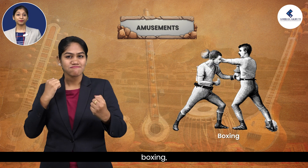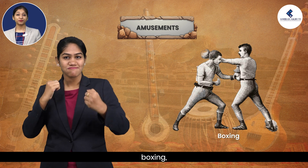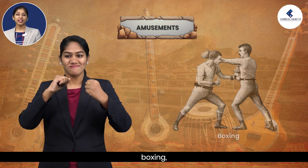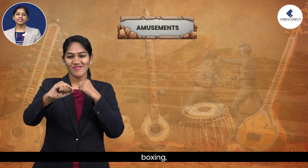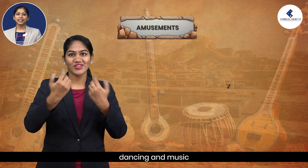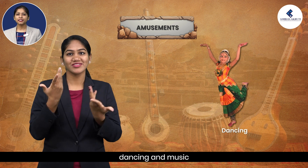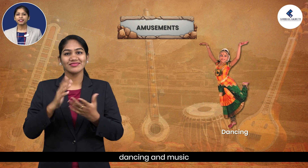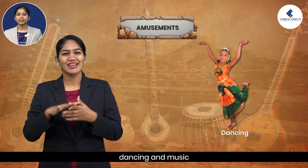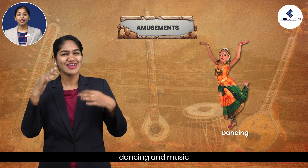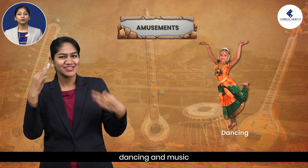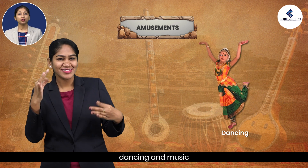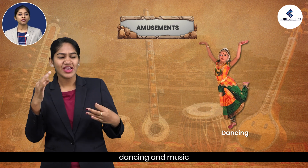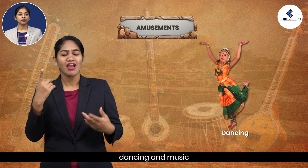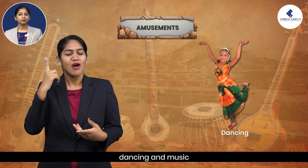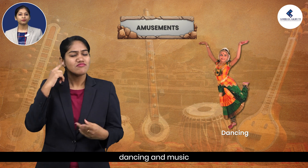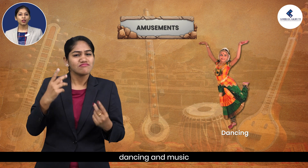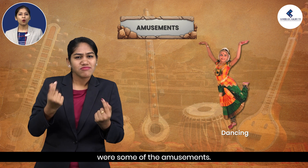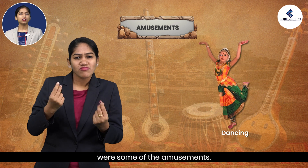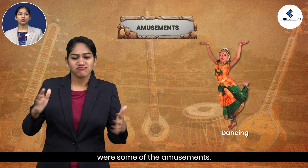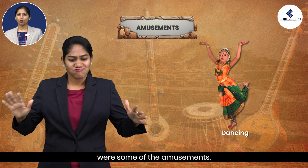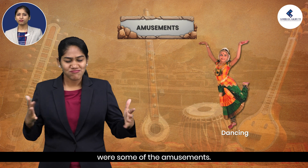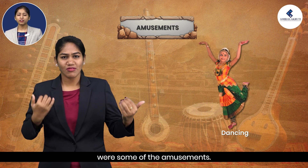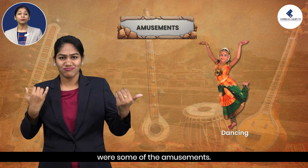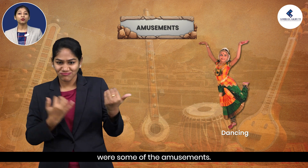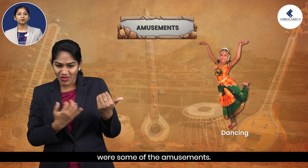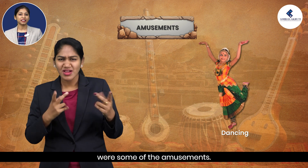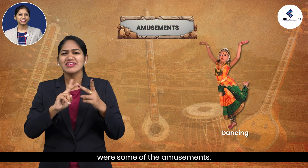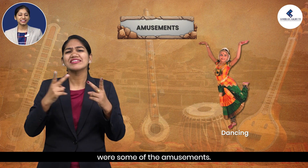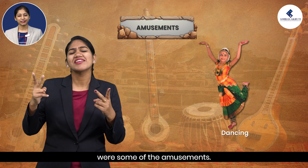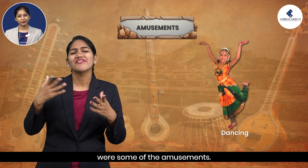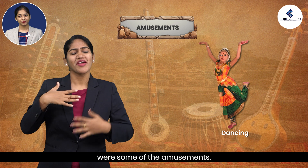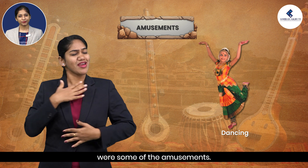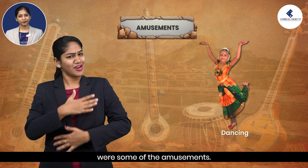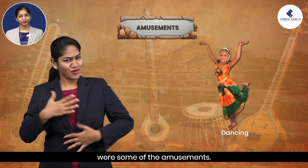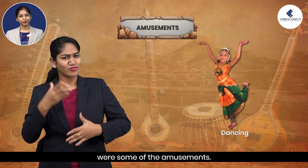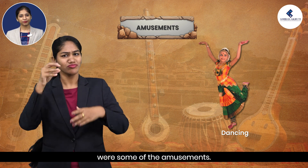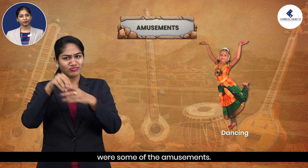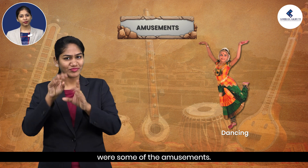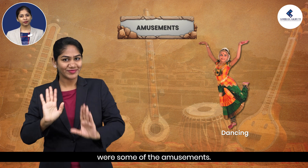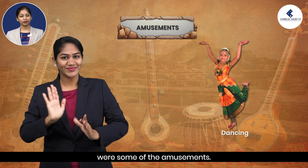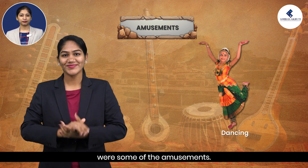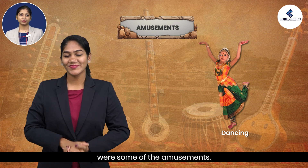boxing, dancing and music were some of the amusements.